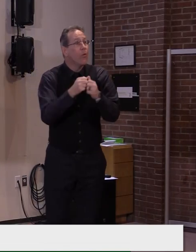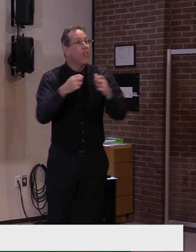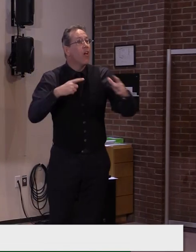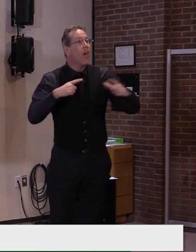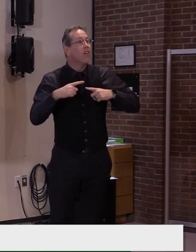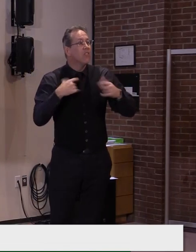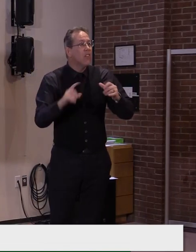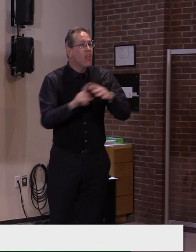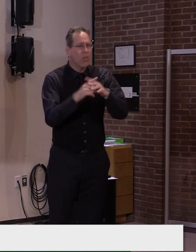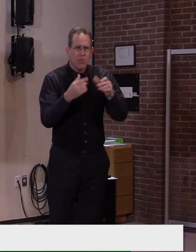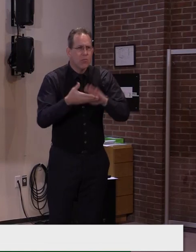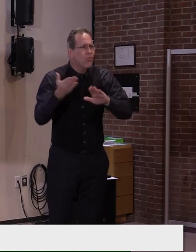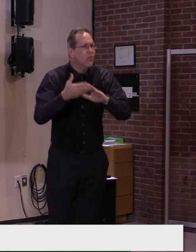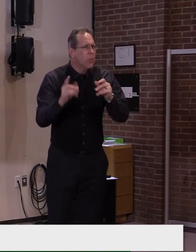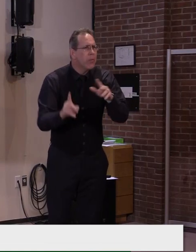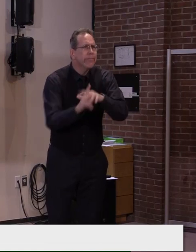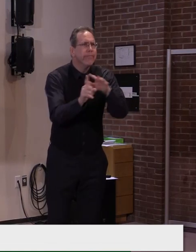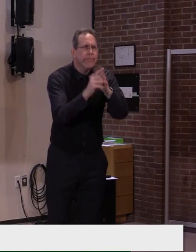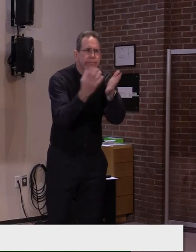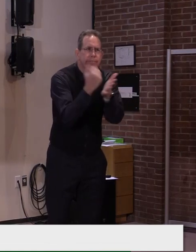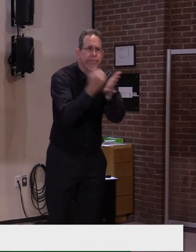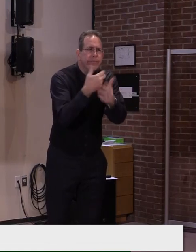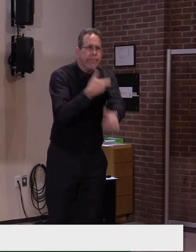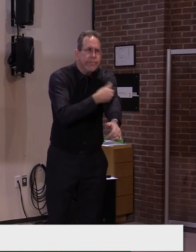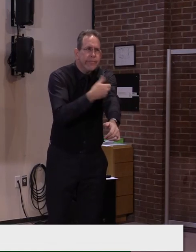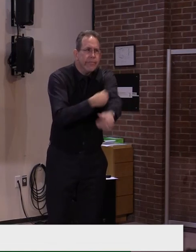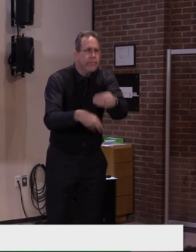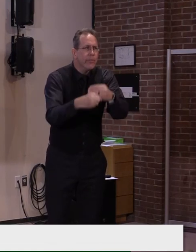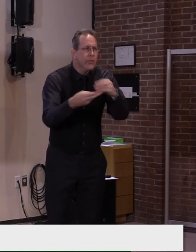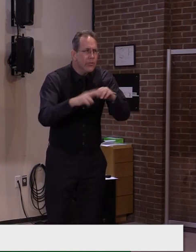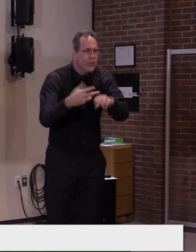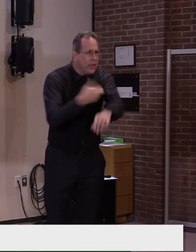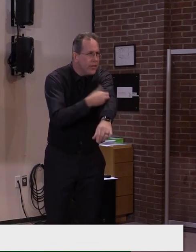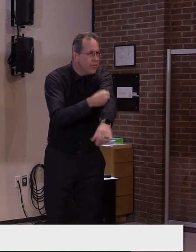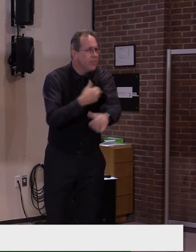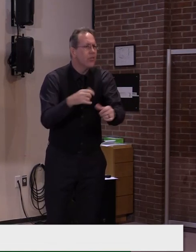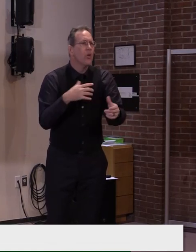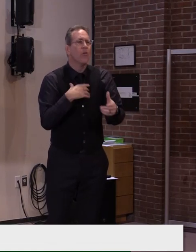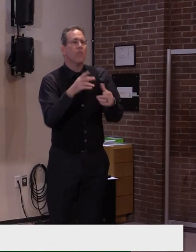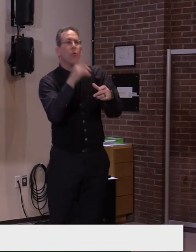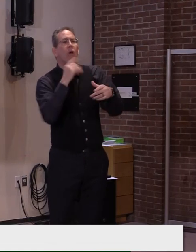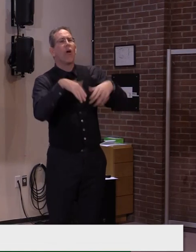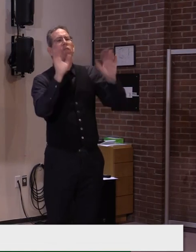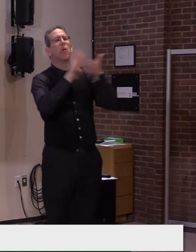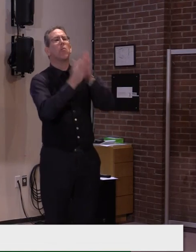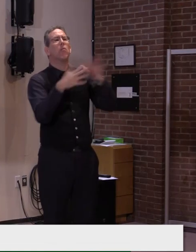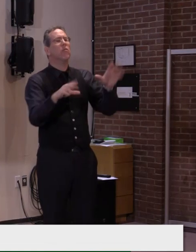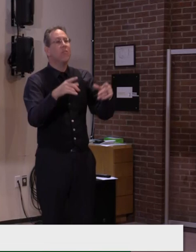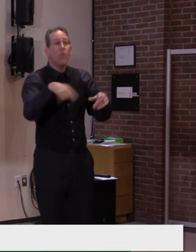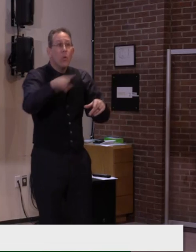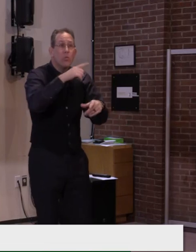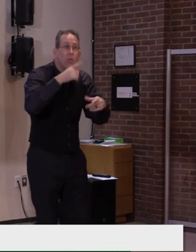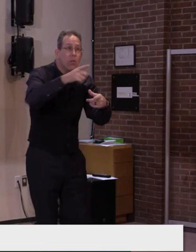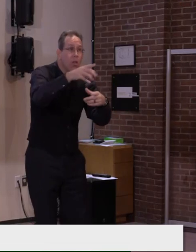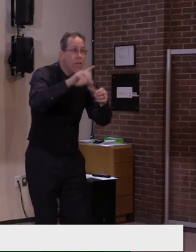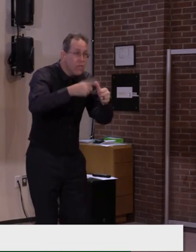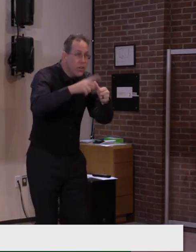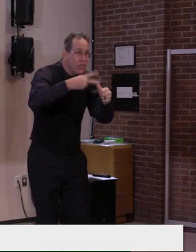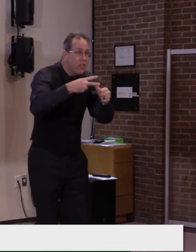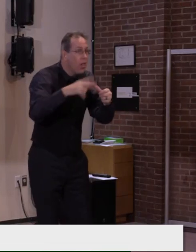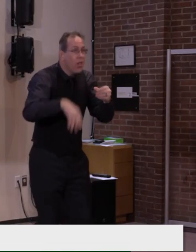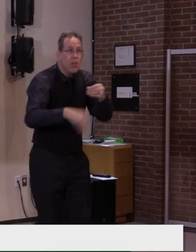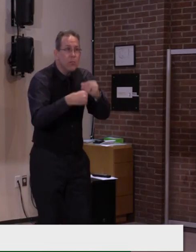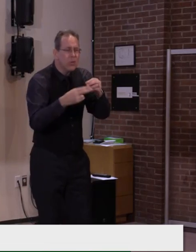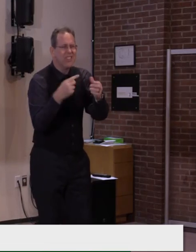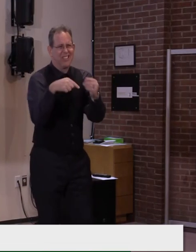but need to continue to push to get those who have not yet gotten that booster shot to get it as quickly as possible.